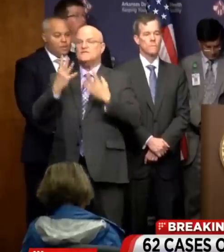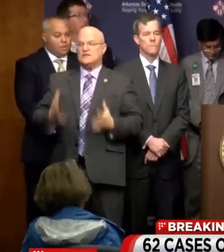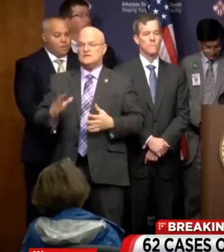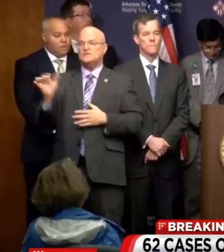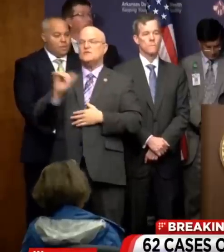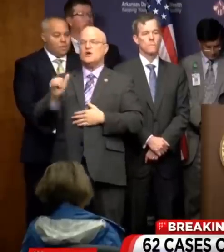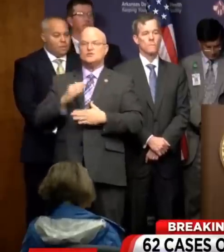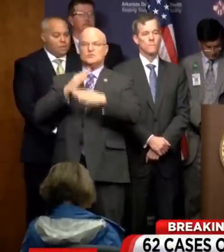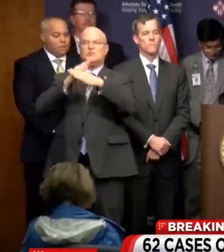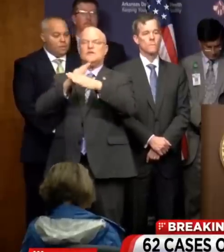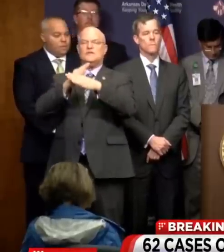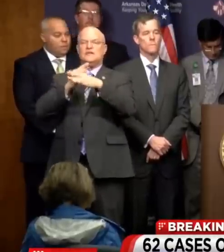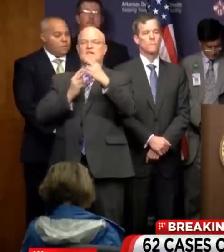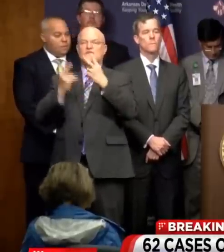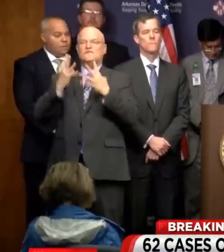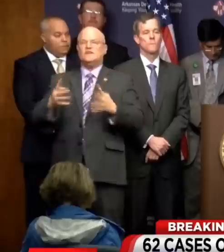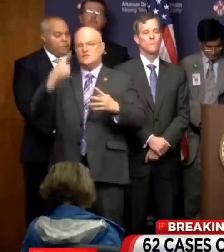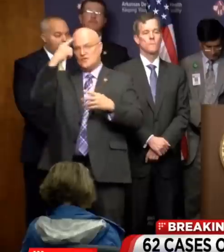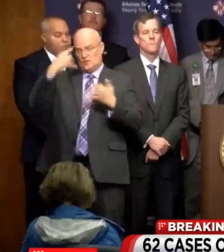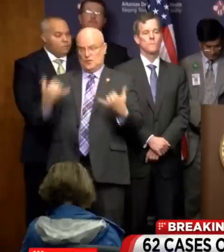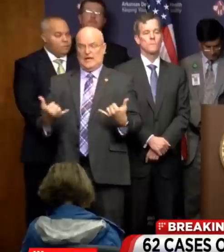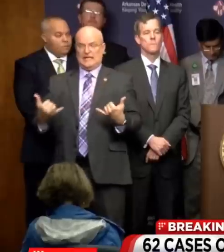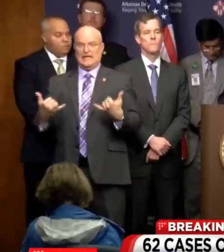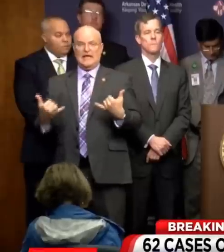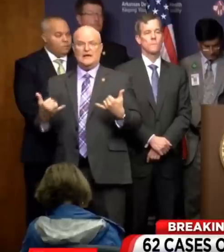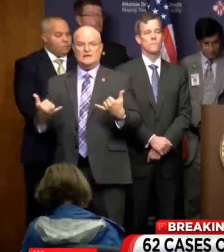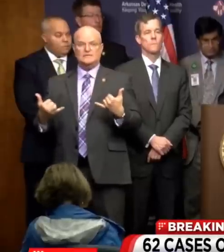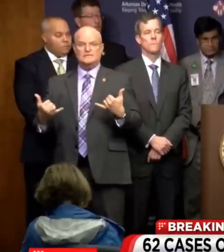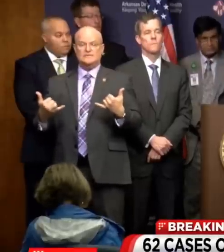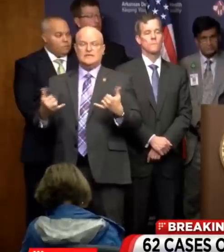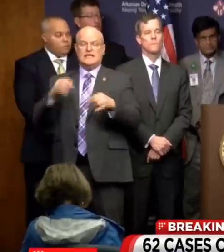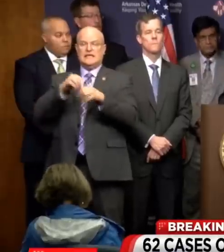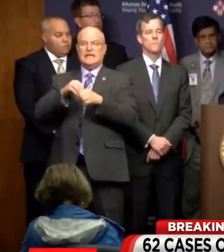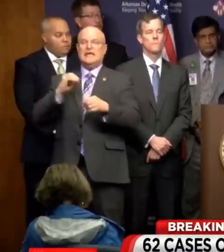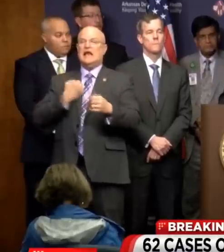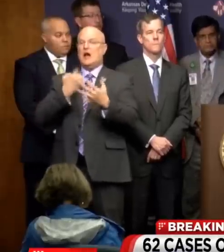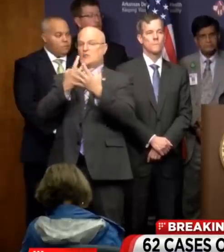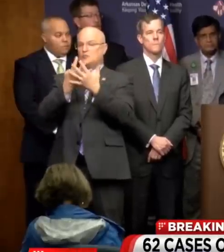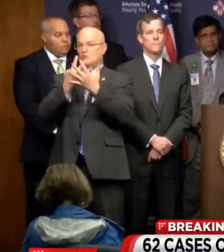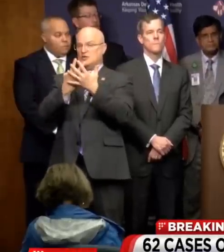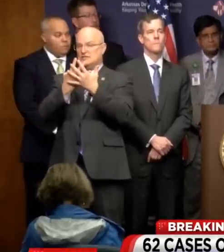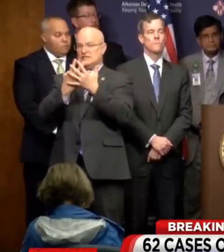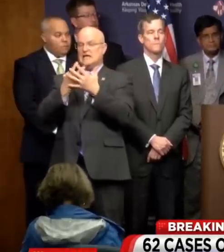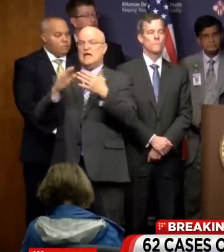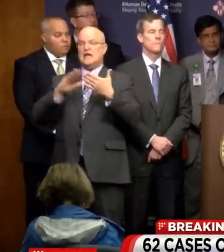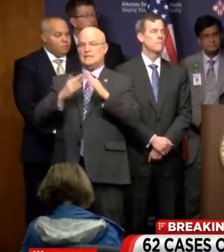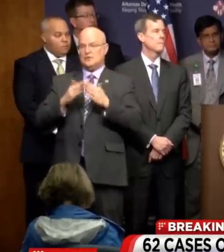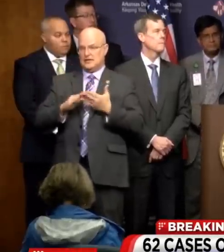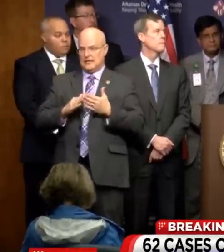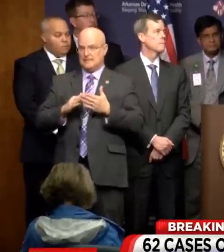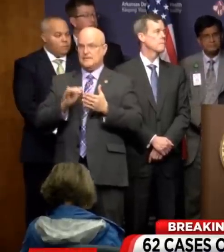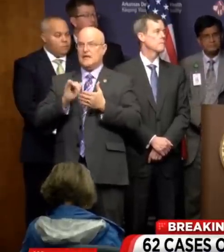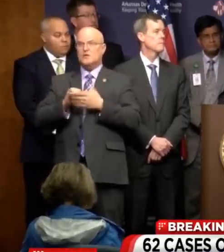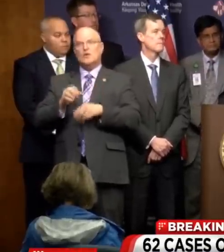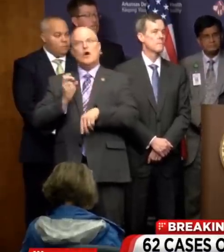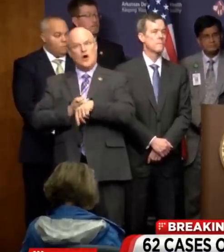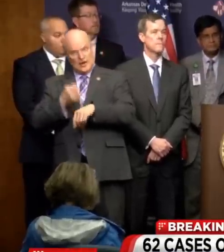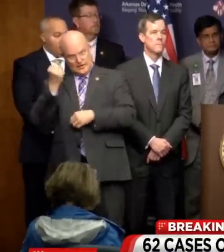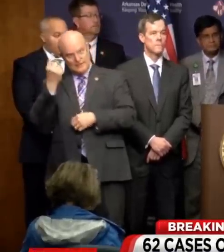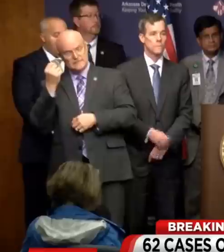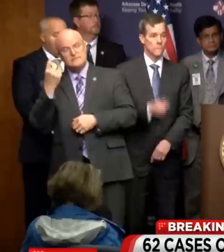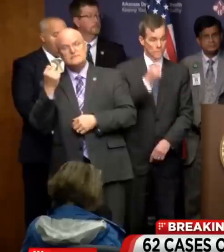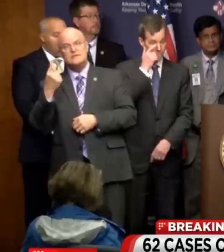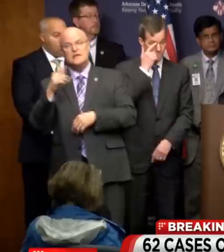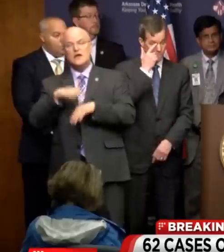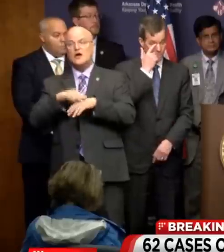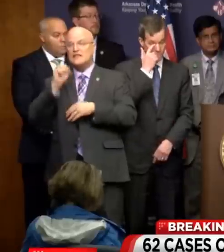also prohibited visitors for the time being in our prison community. And that's a real hardship, as it